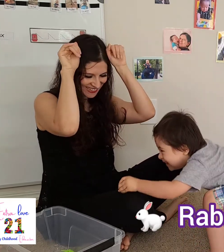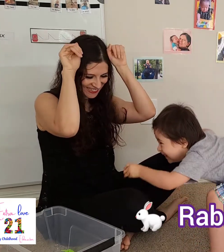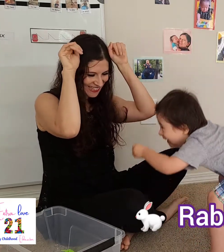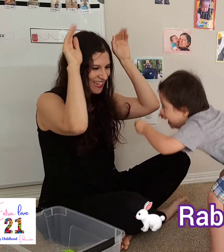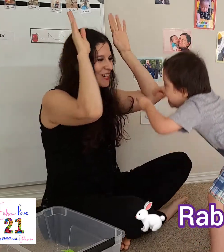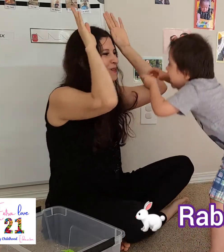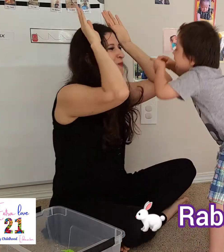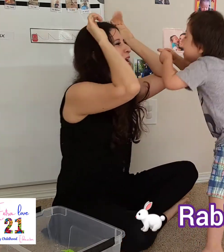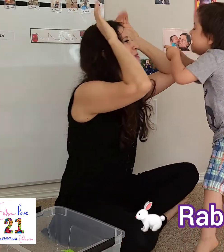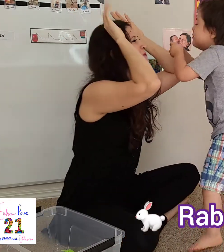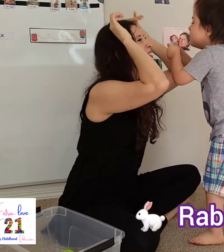rabbit.